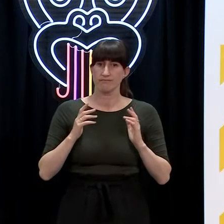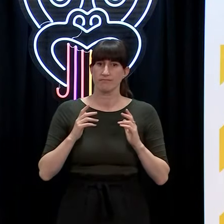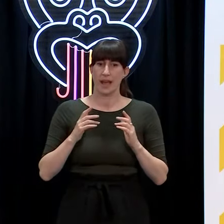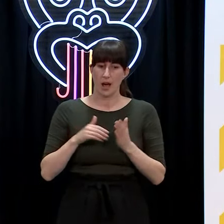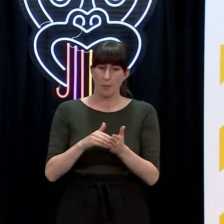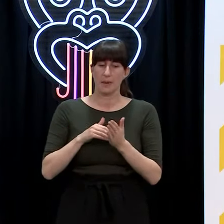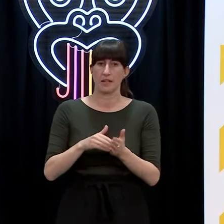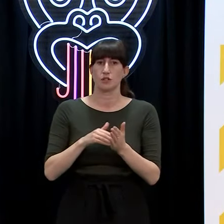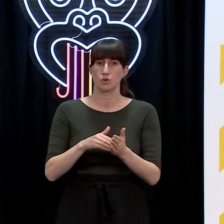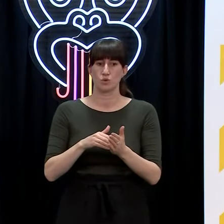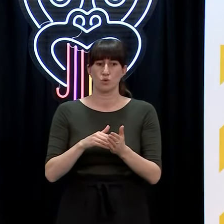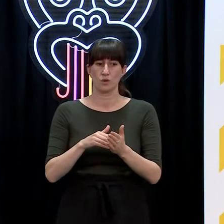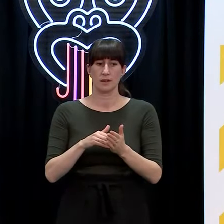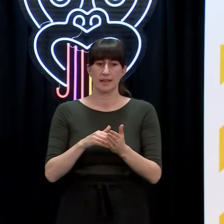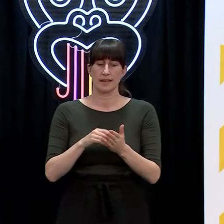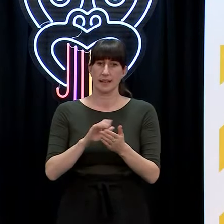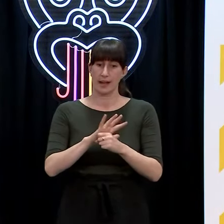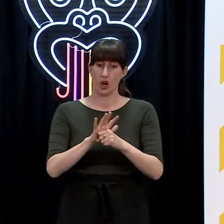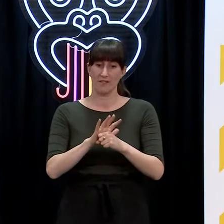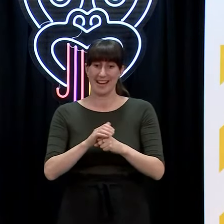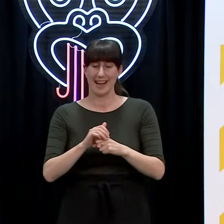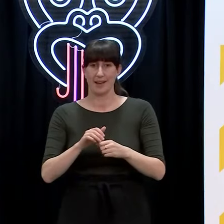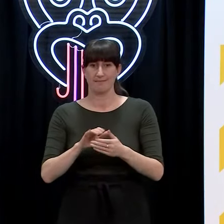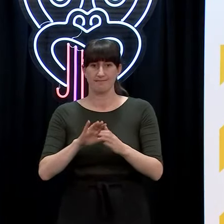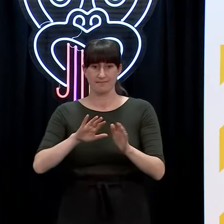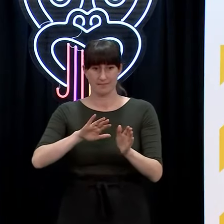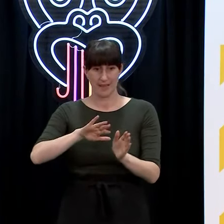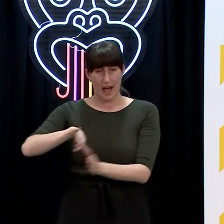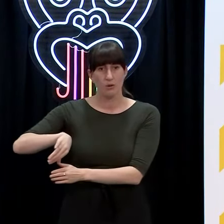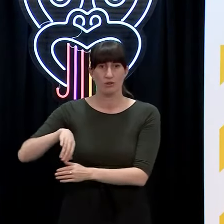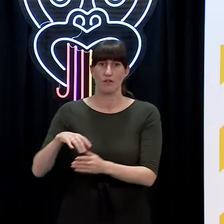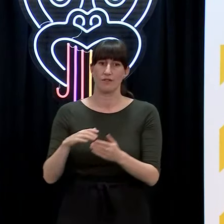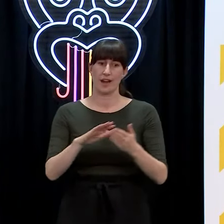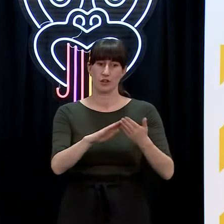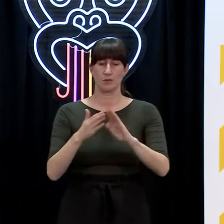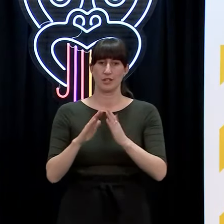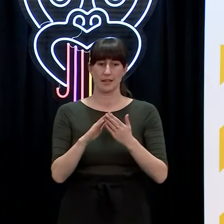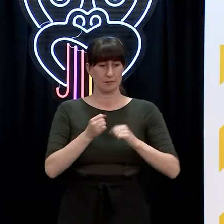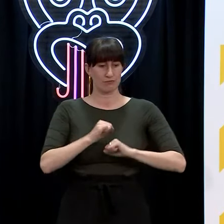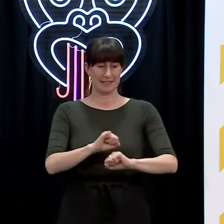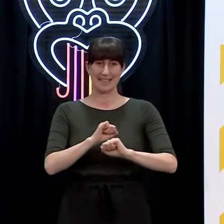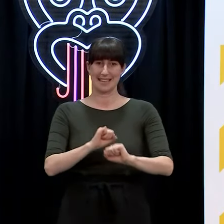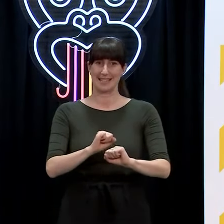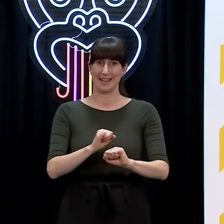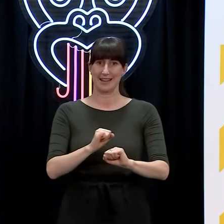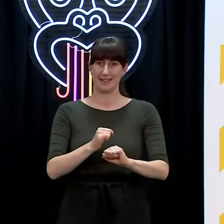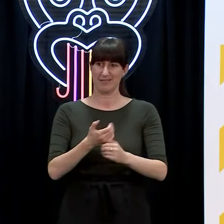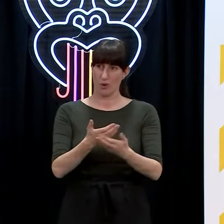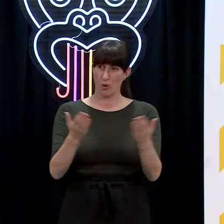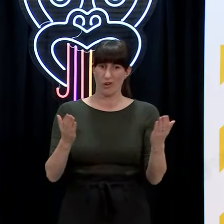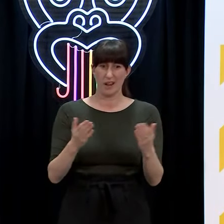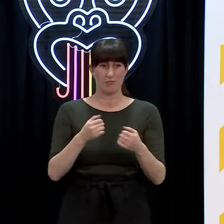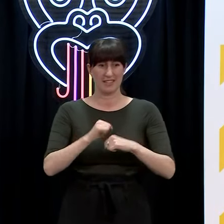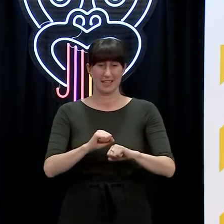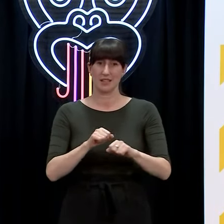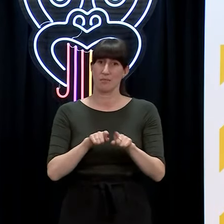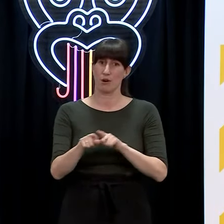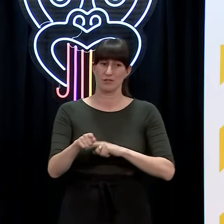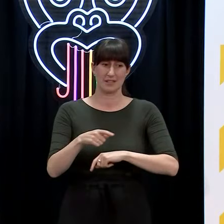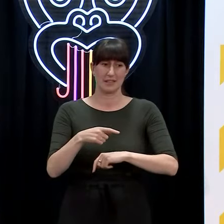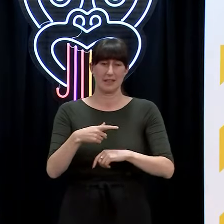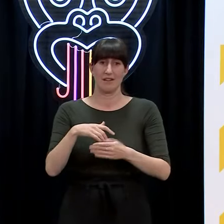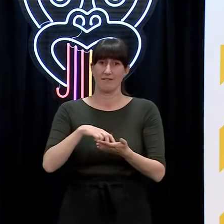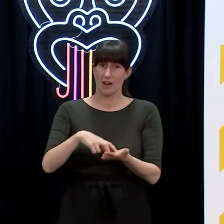community again. That protects our most vulnerable. It protects everybody, and so I'll absolutely stand by the decisions